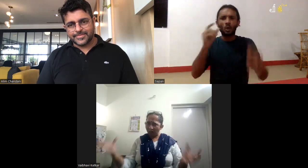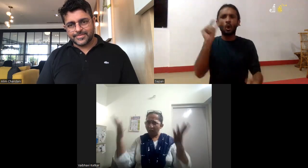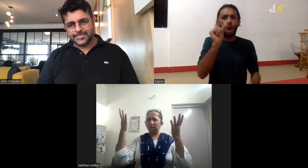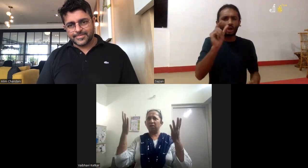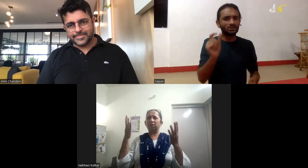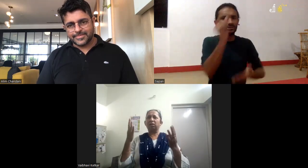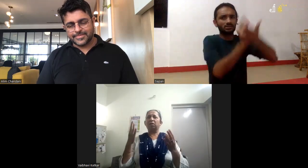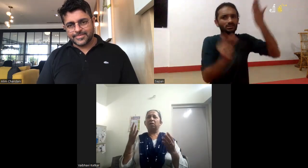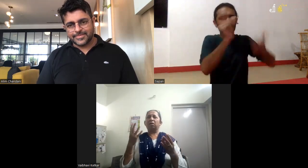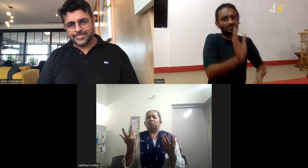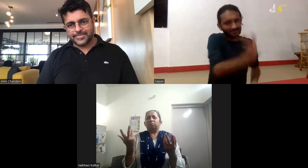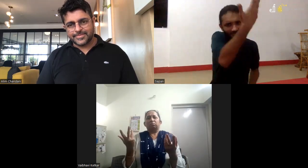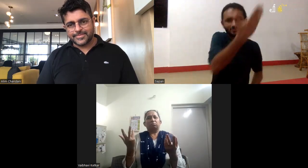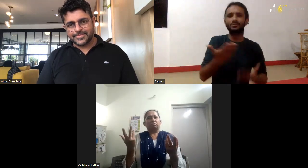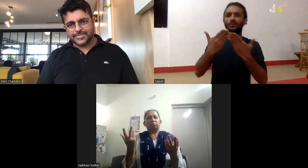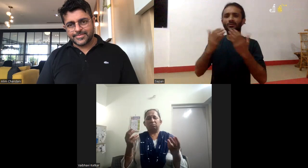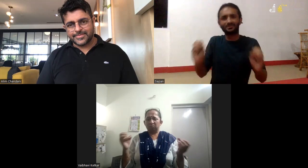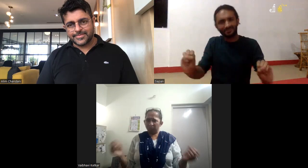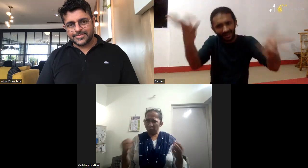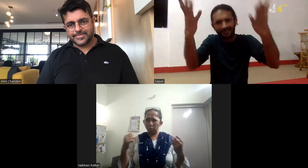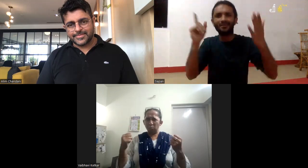Yes, Vaibhavi, we can see you.